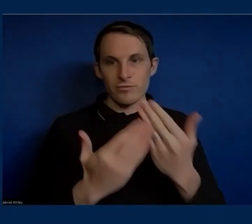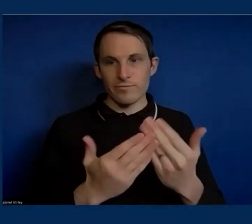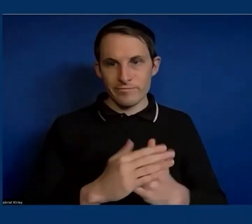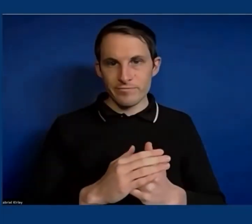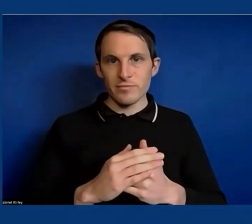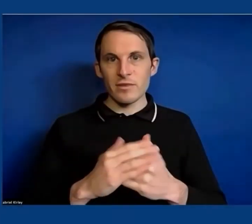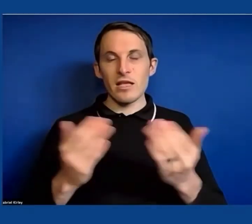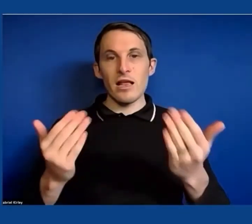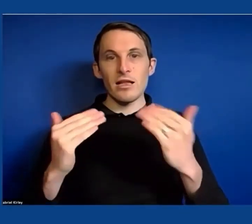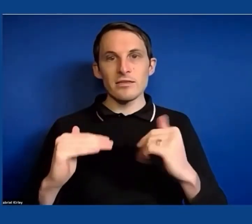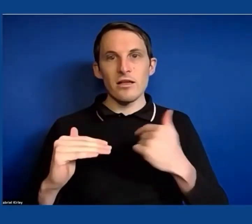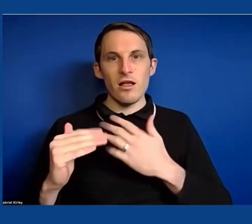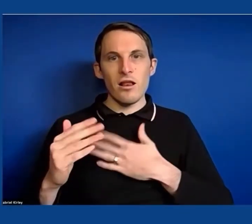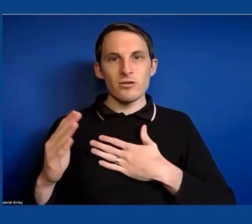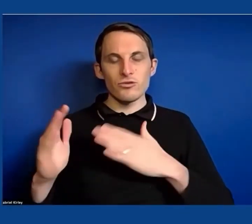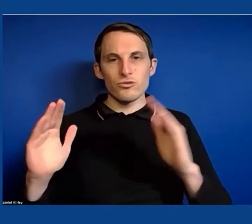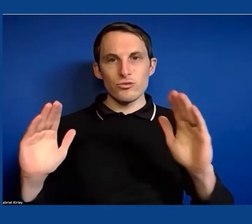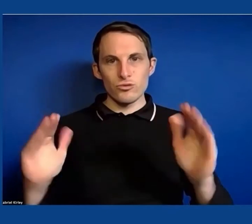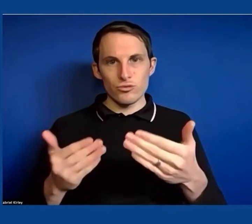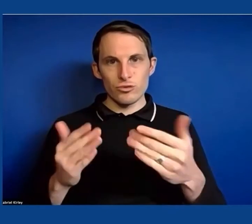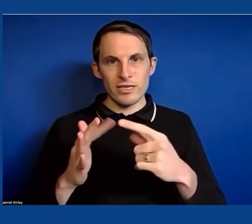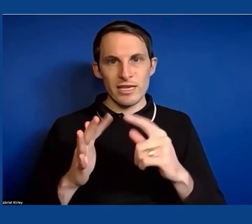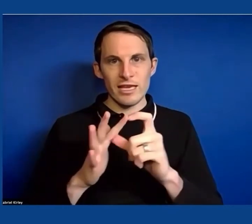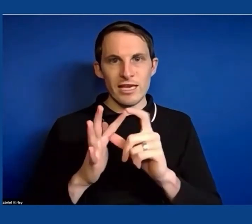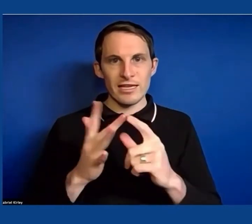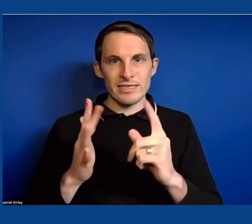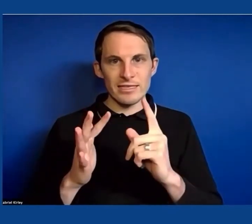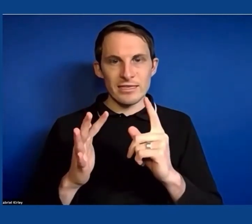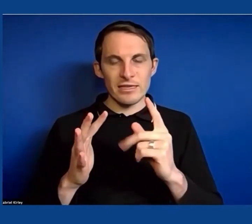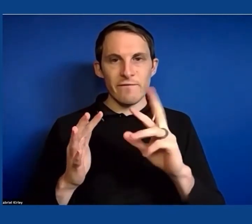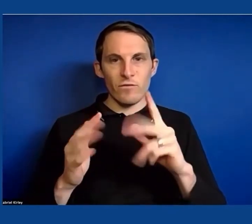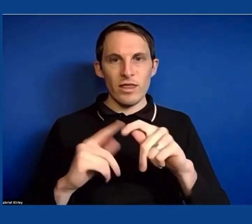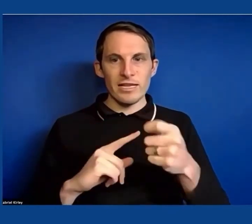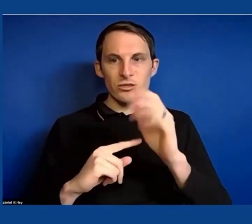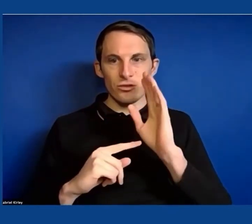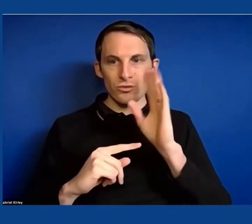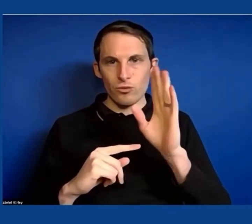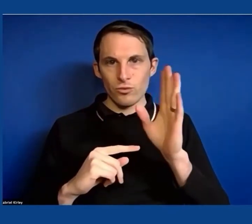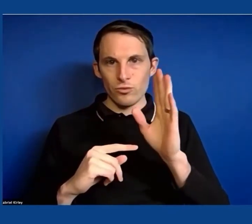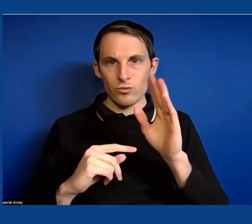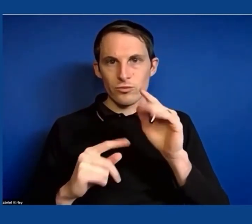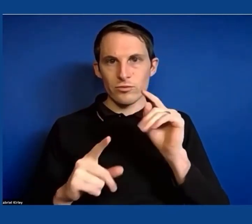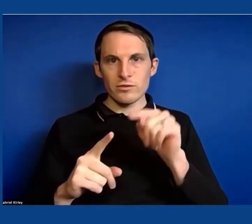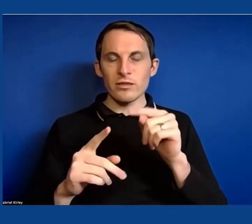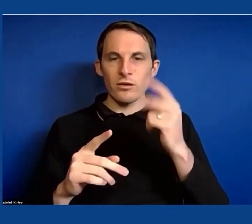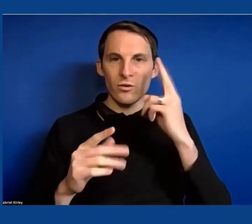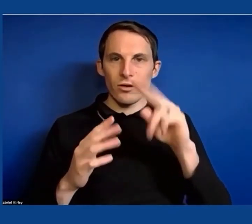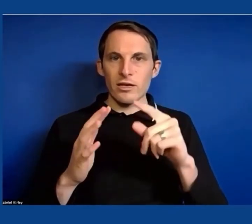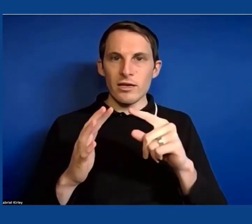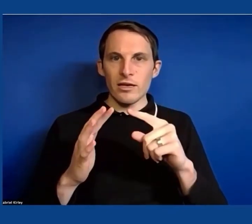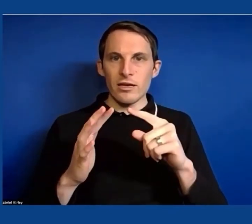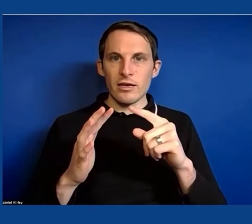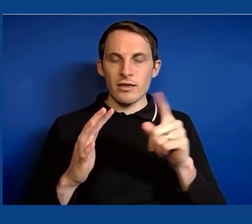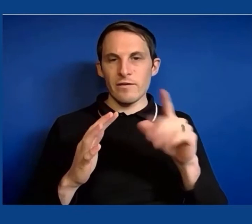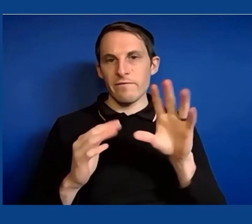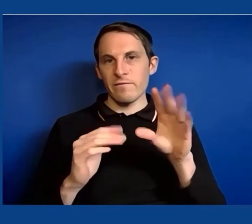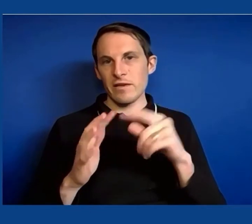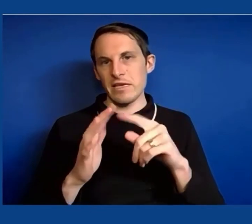I'd like to introduce Eddie Cubillo for the next talk. Eddie is from